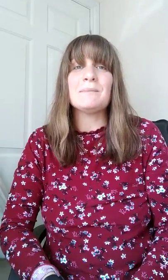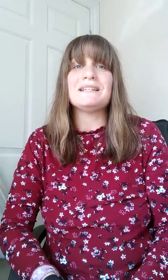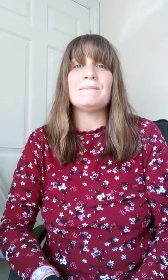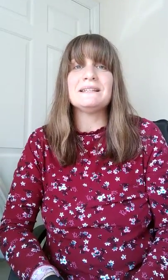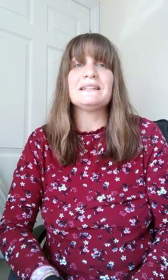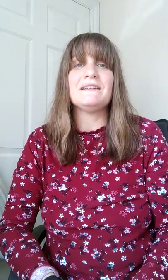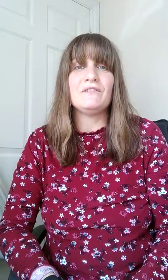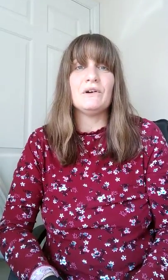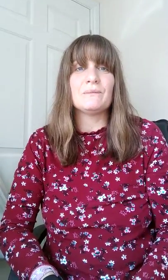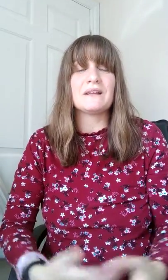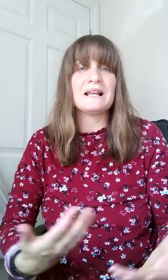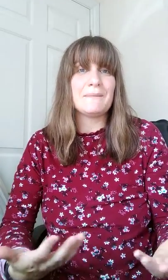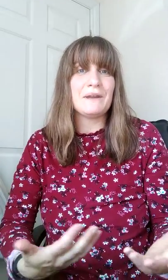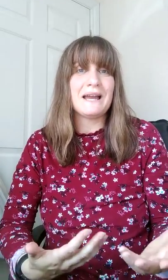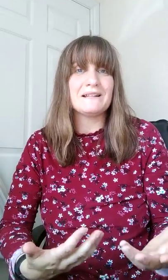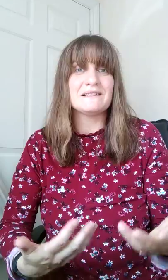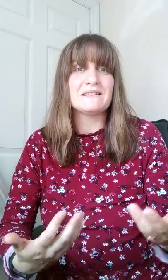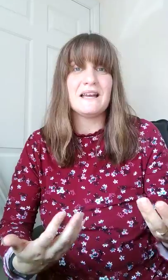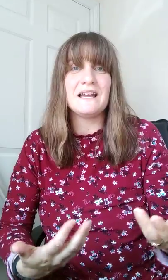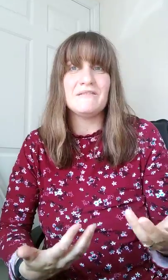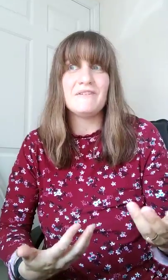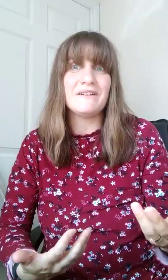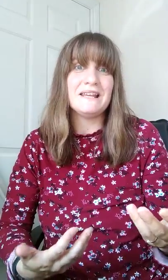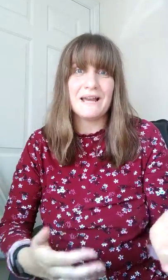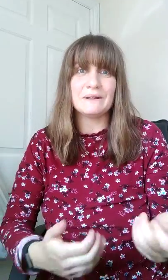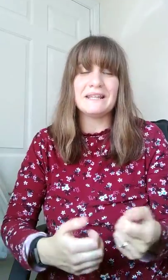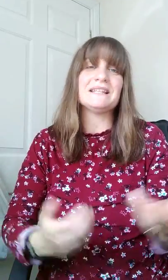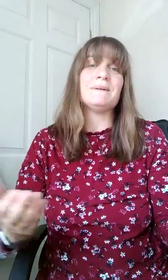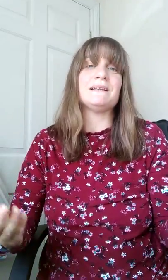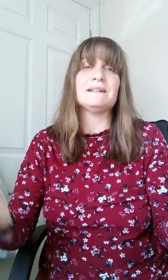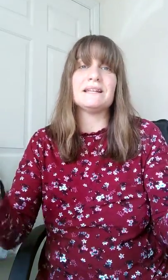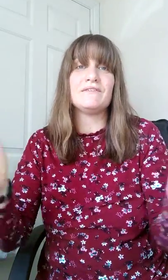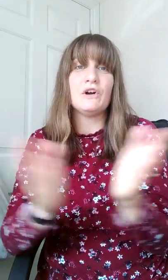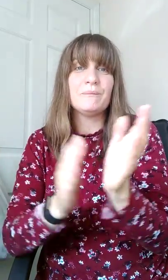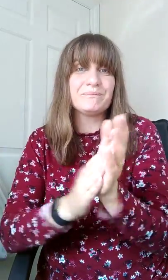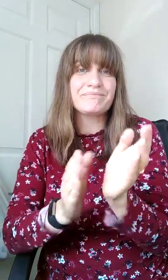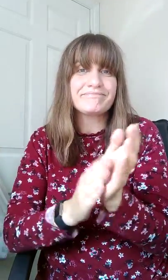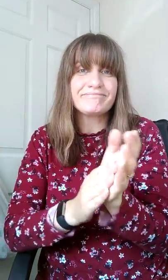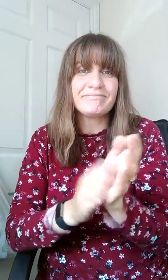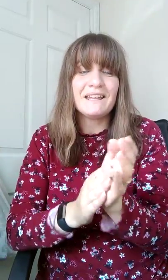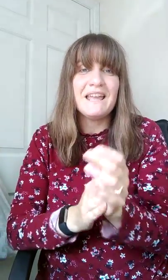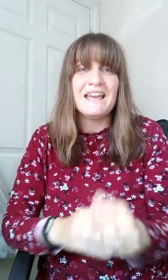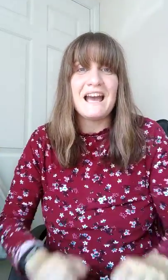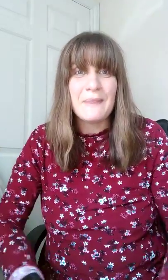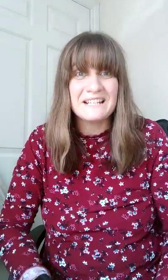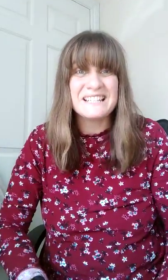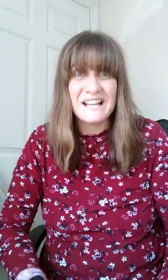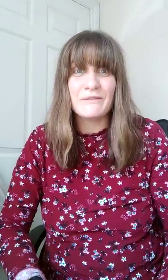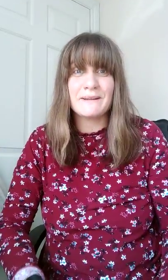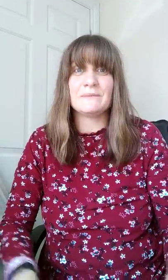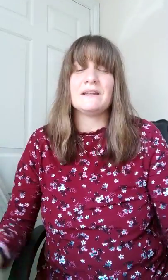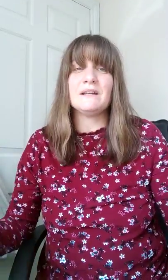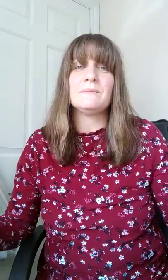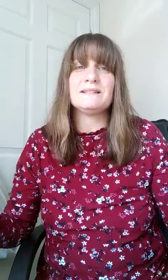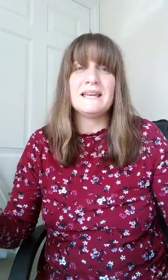tapez des mains très fortes. Clap your hands very loudly. Tapez des mains très fortes. And then tell the rabbits to wake up. say